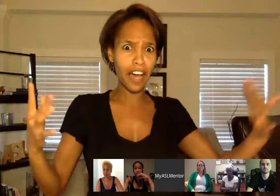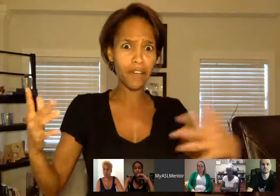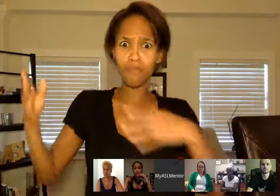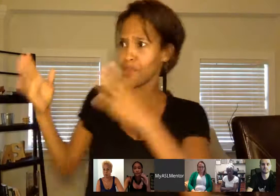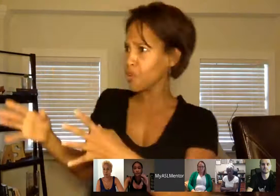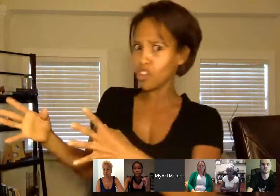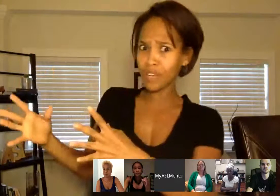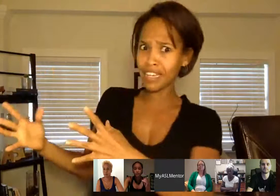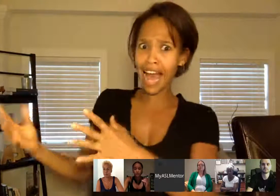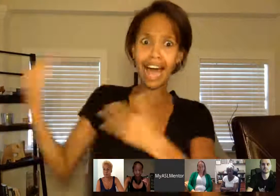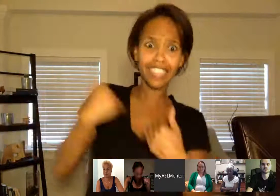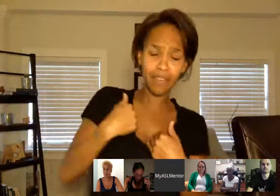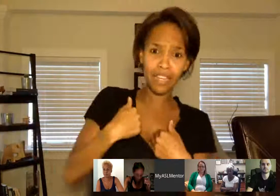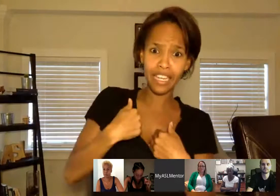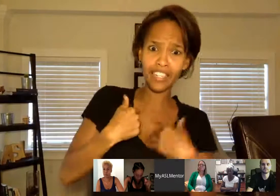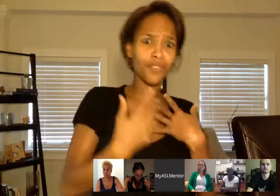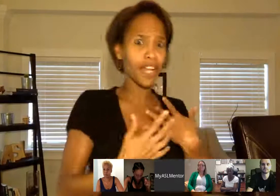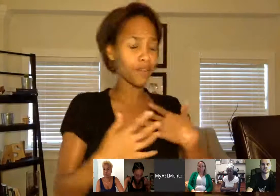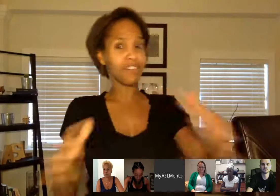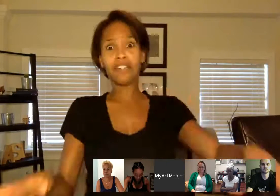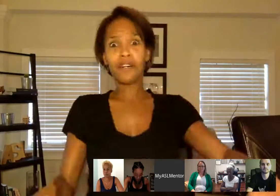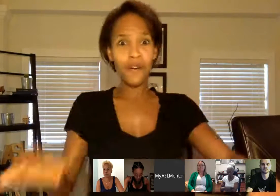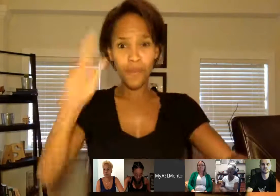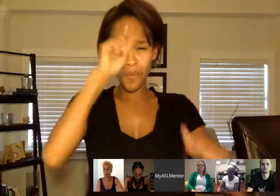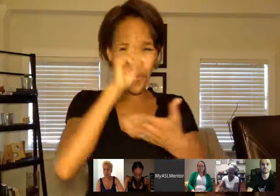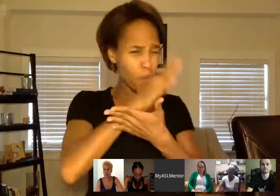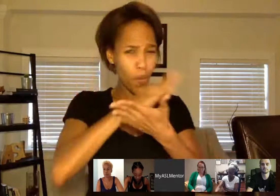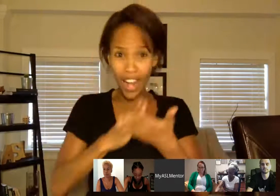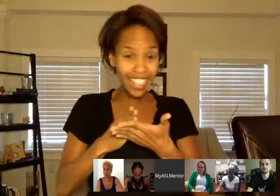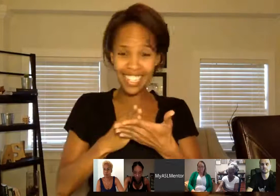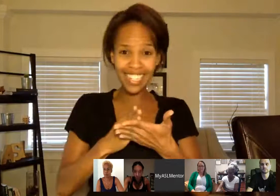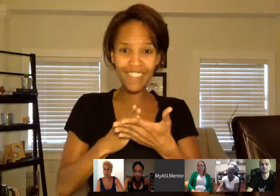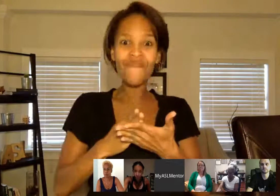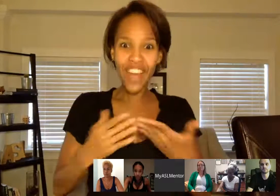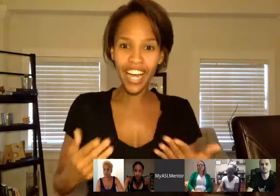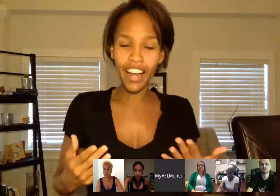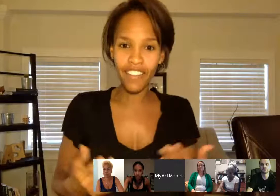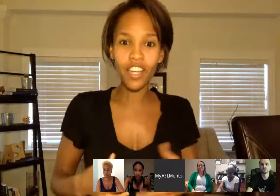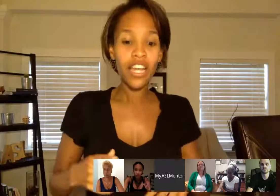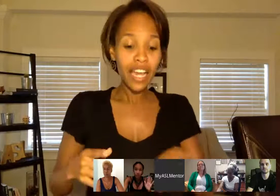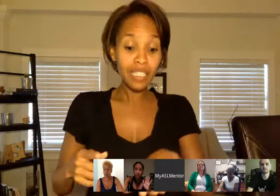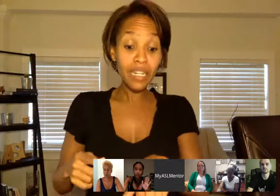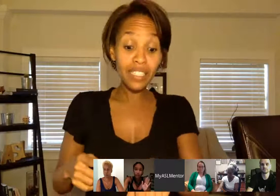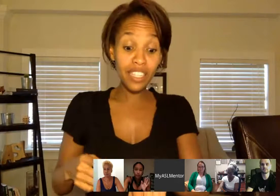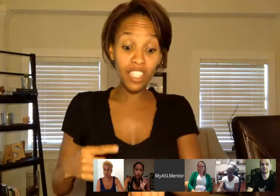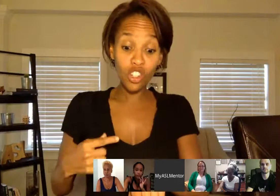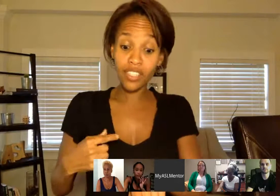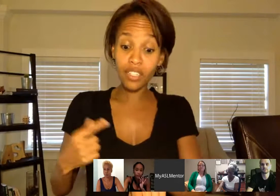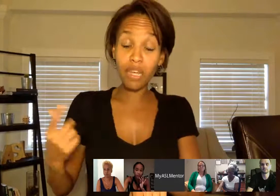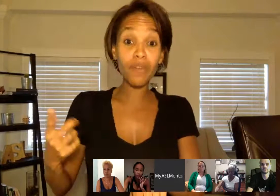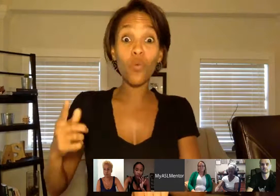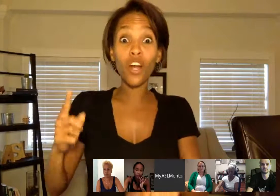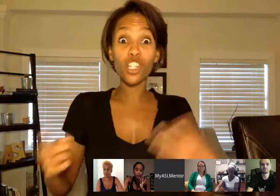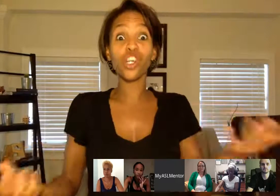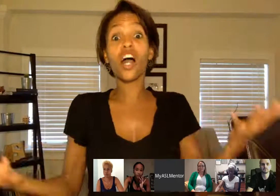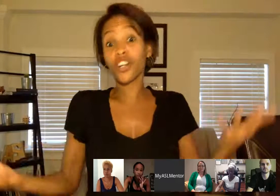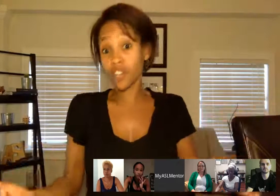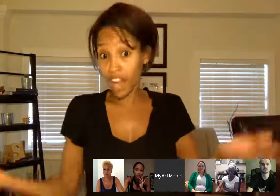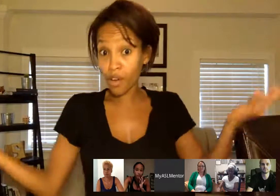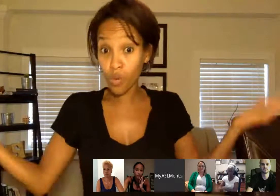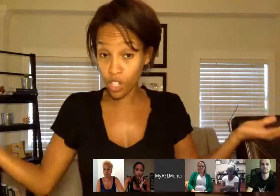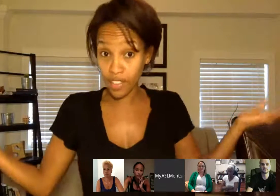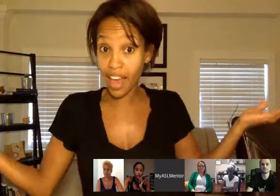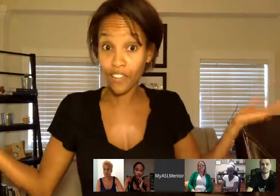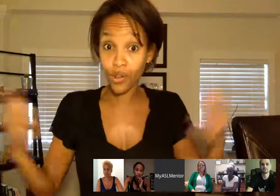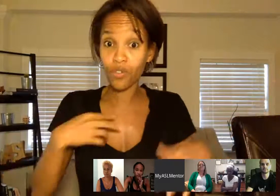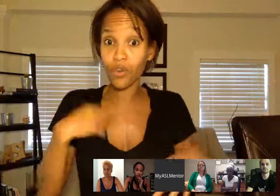deaf guy, mute woman, asking me to do like what? That kind of thing. And somebody suggested maybe what a shocker, and